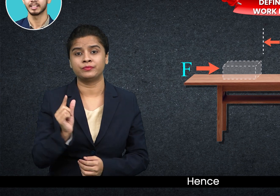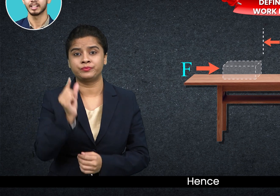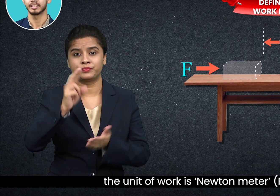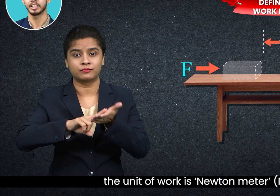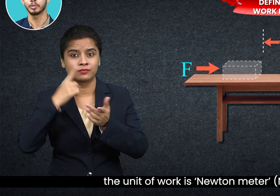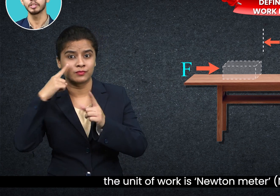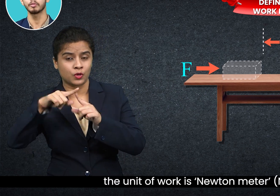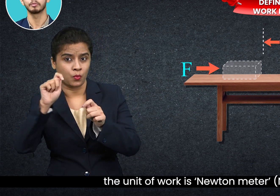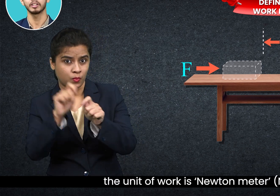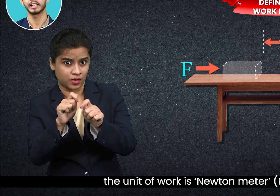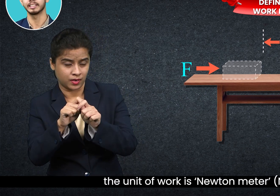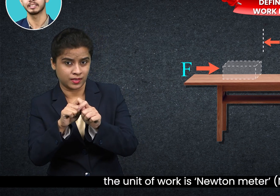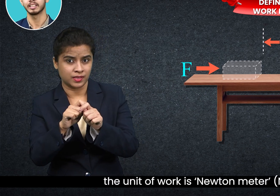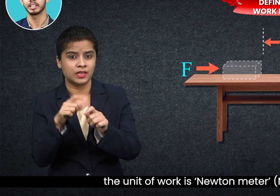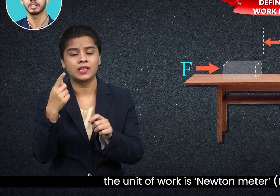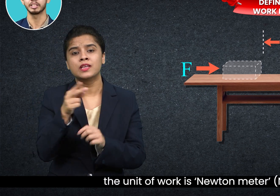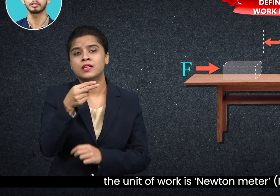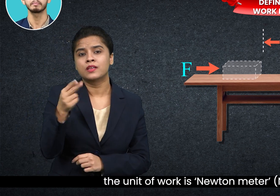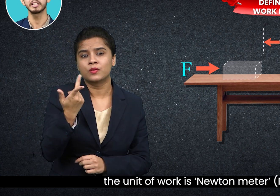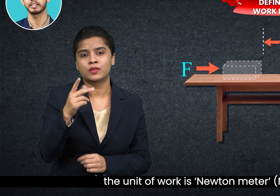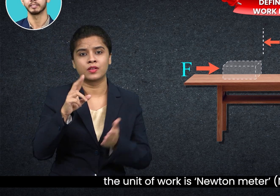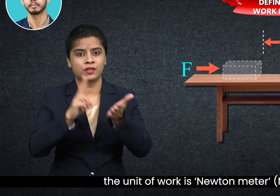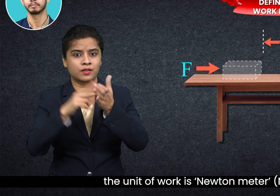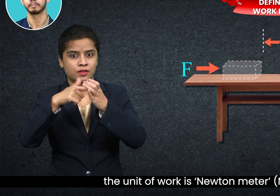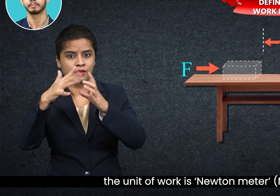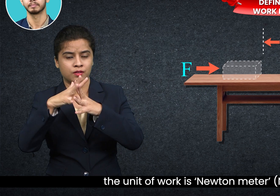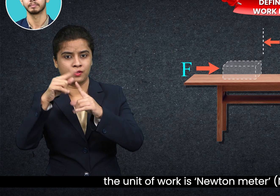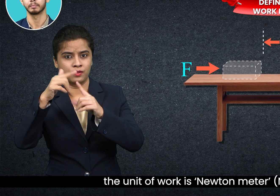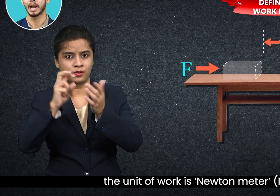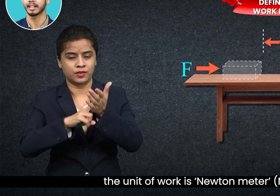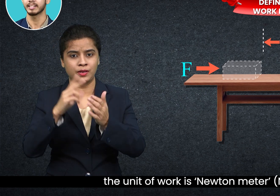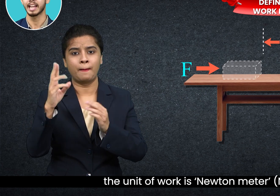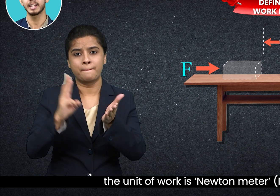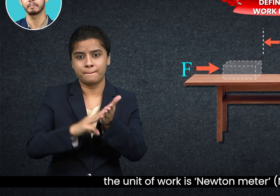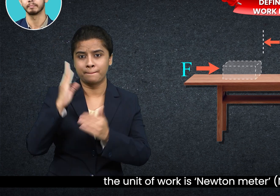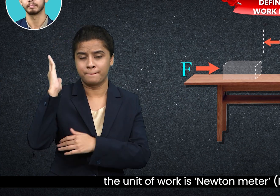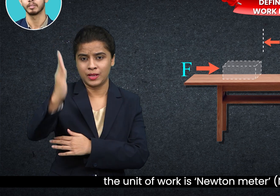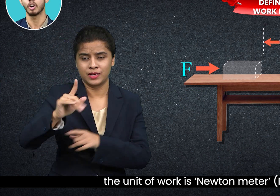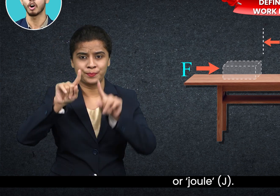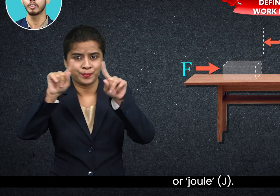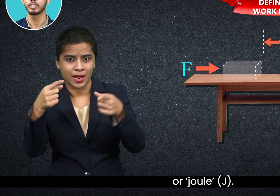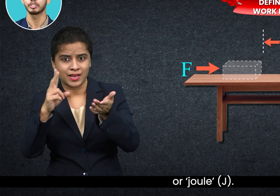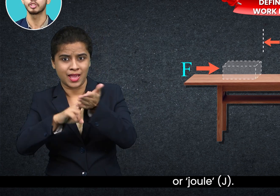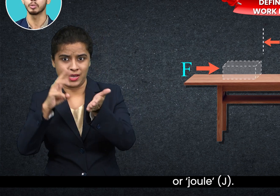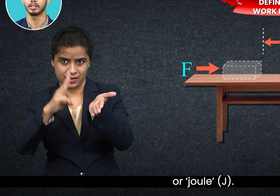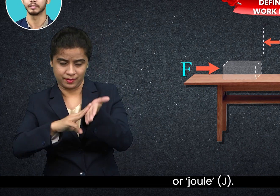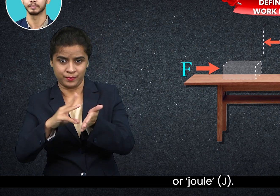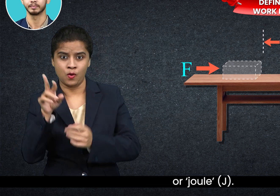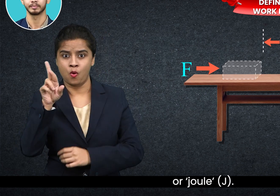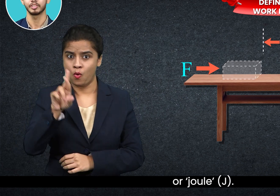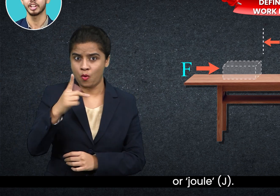Hence, the unit of work is Newton meter bracket Nm or